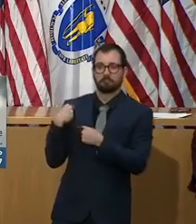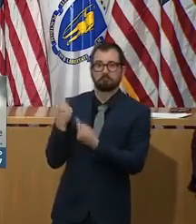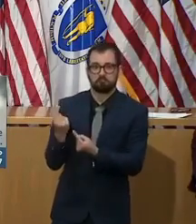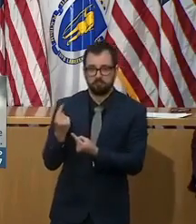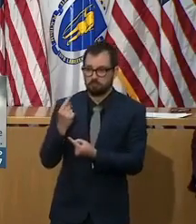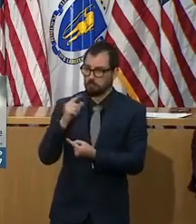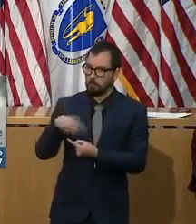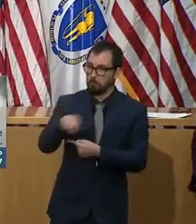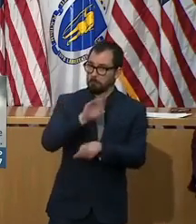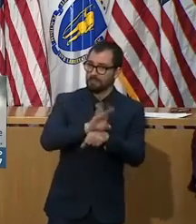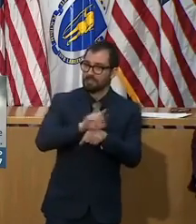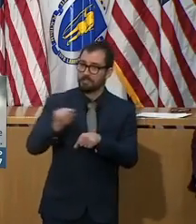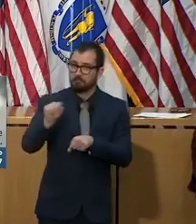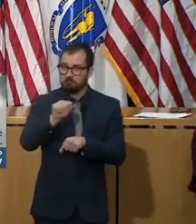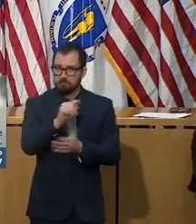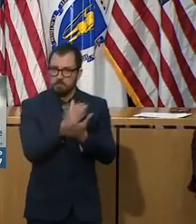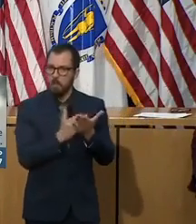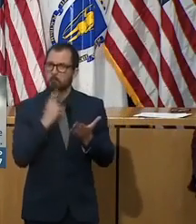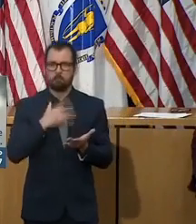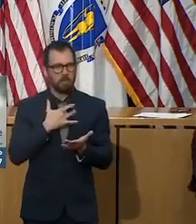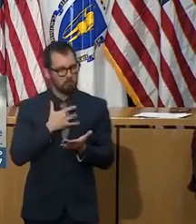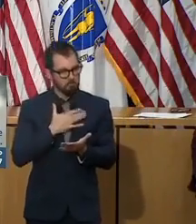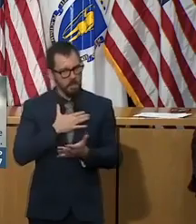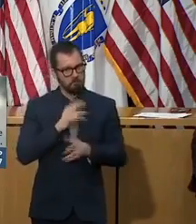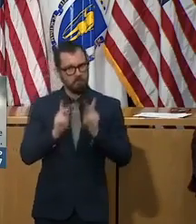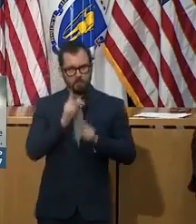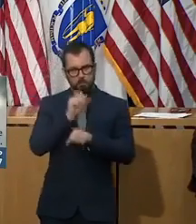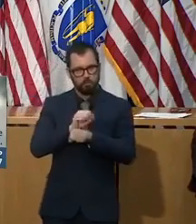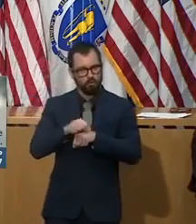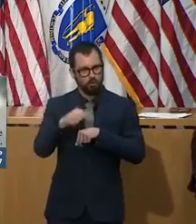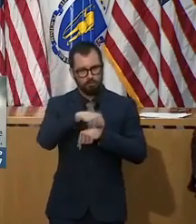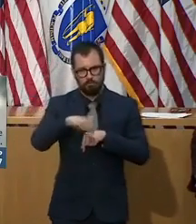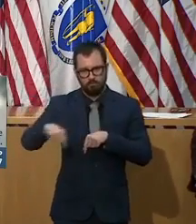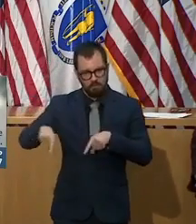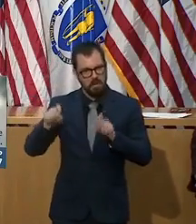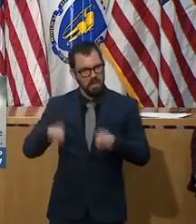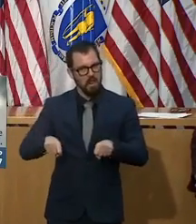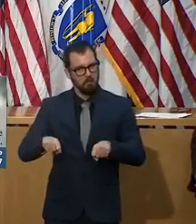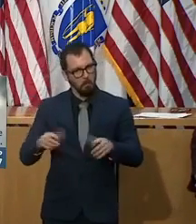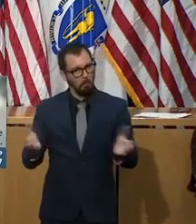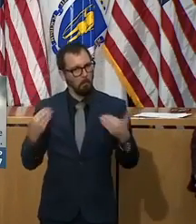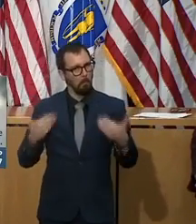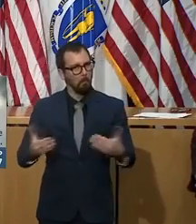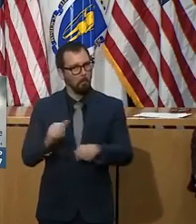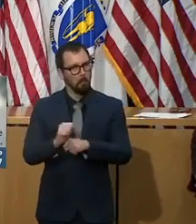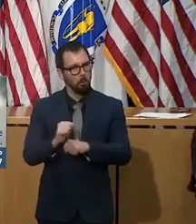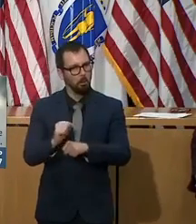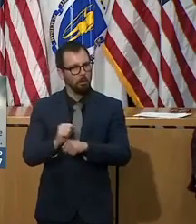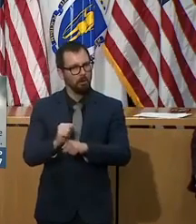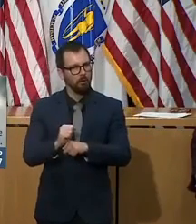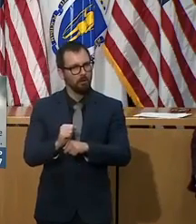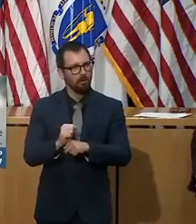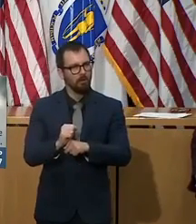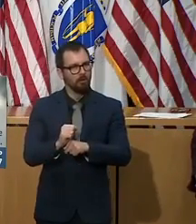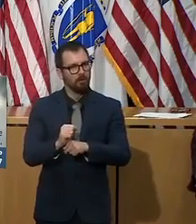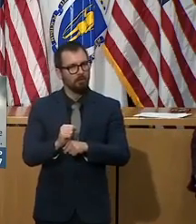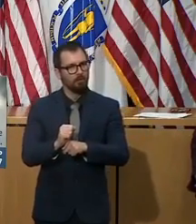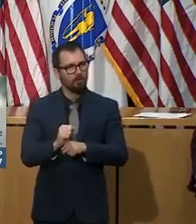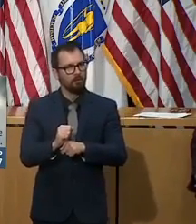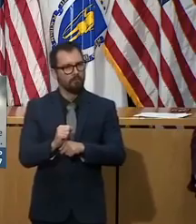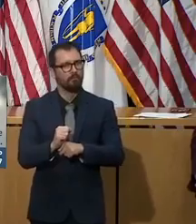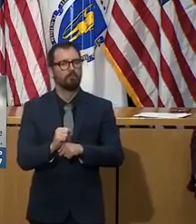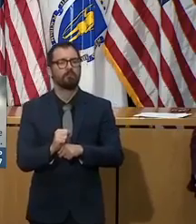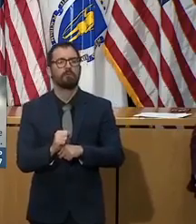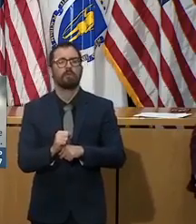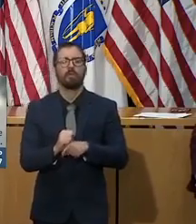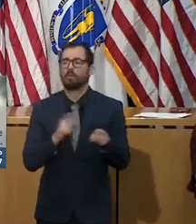voluntarily to keep at that for the long haul here to maybe give you some more room for other businesses? So that's a